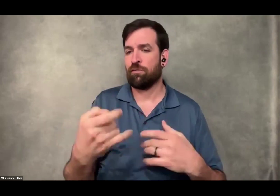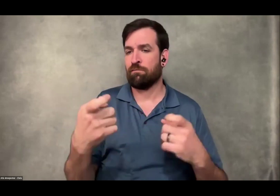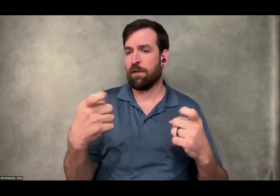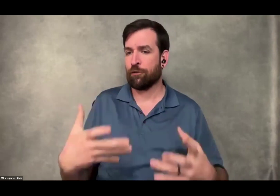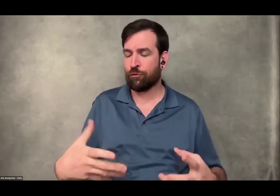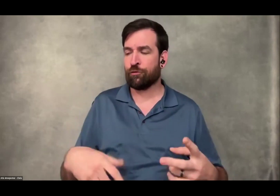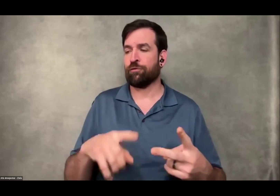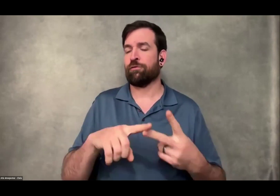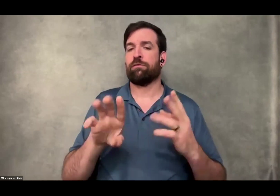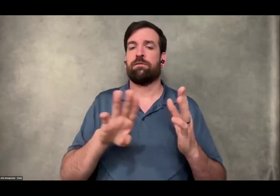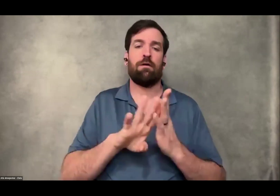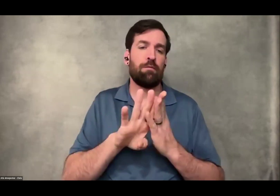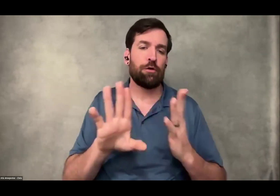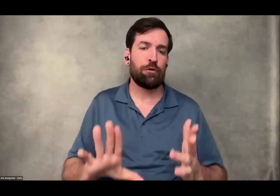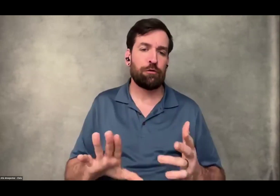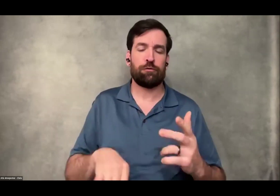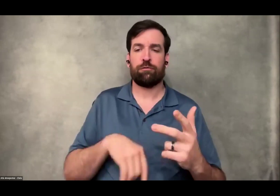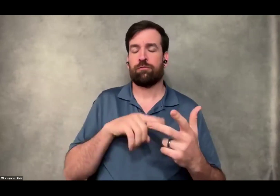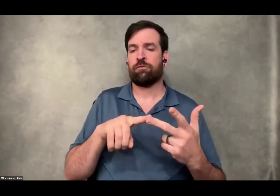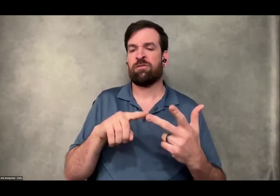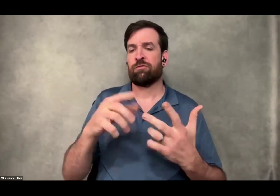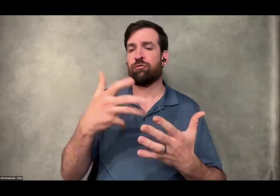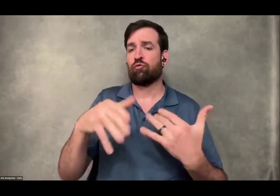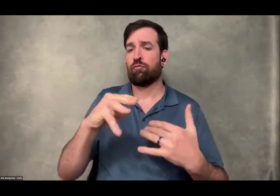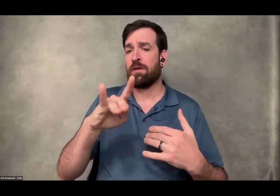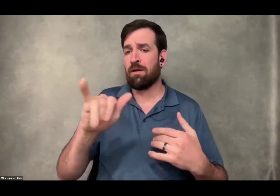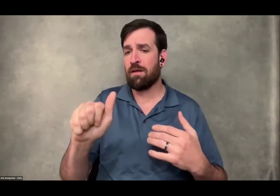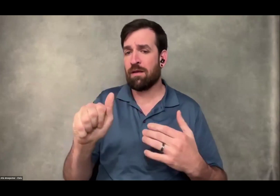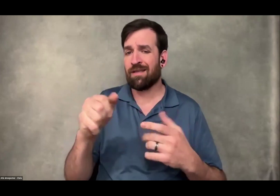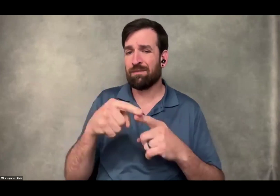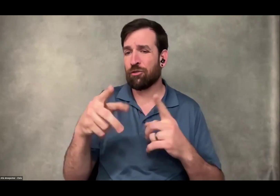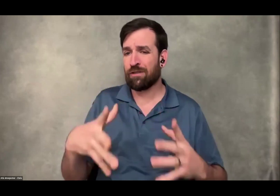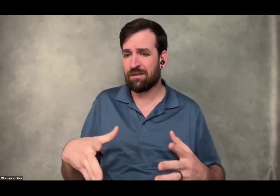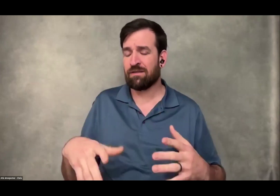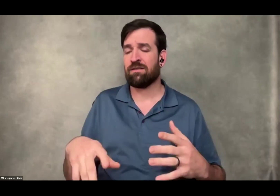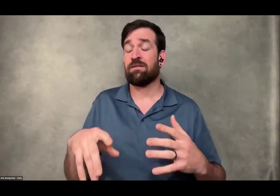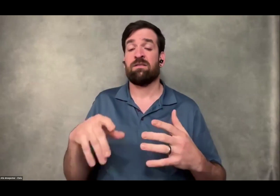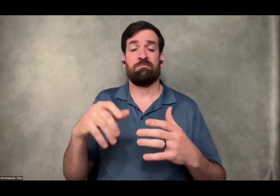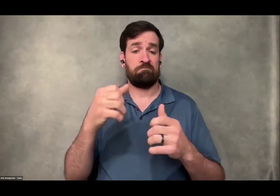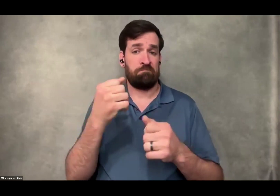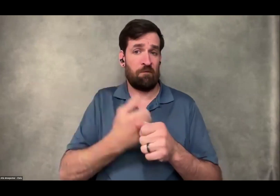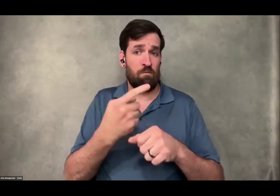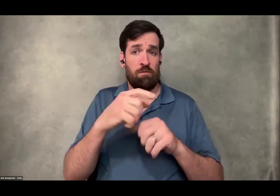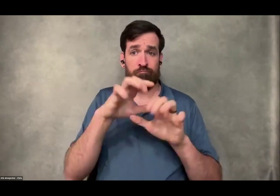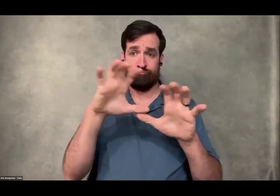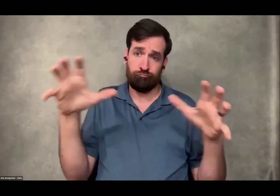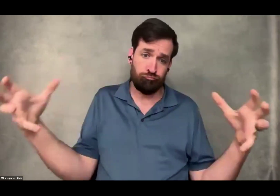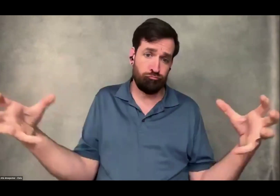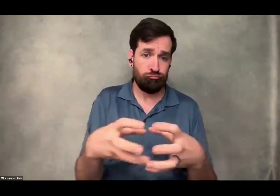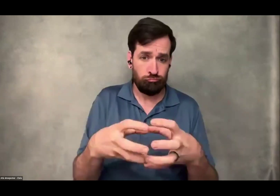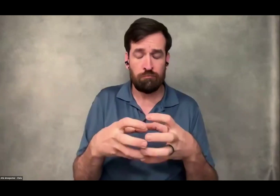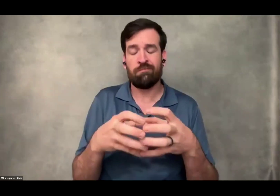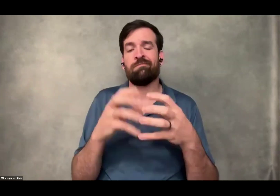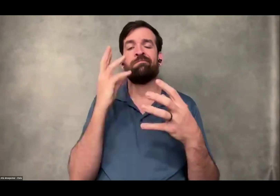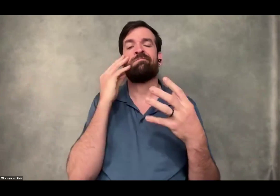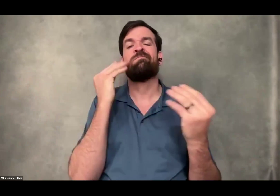a developer, a social media specialist, and everybody gets together and they give their